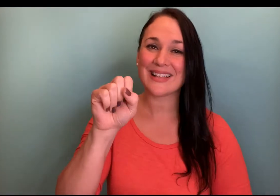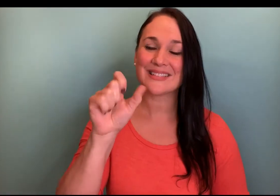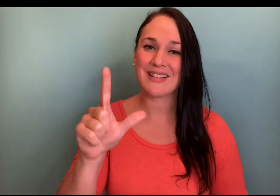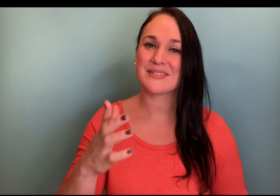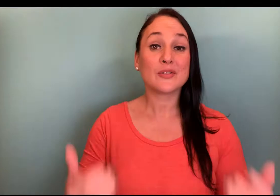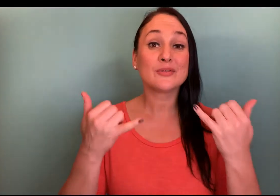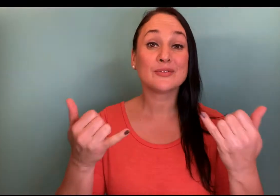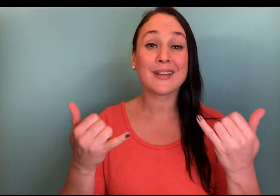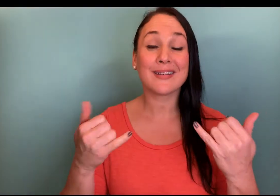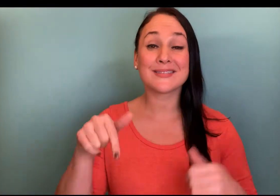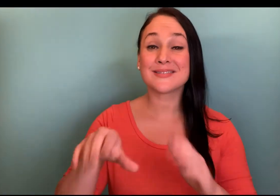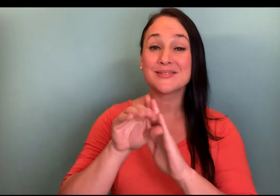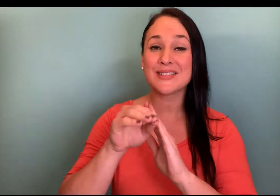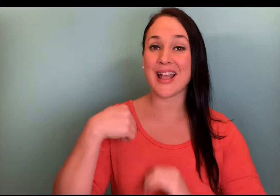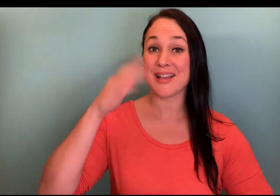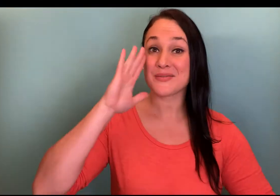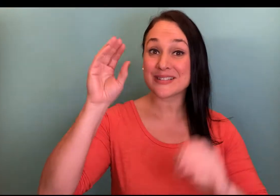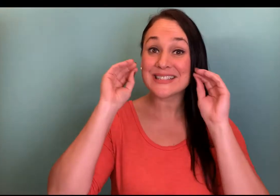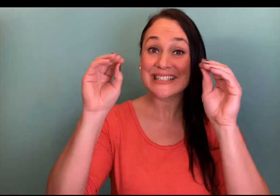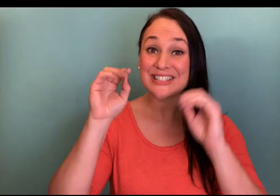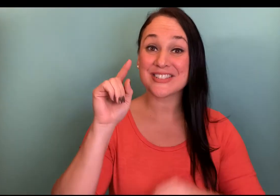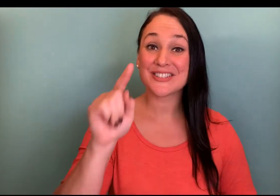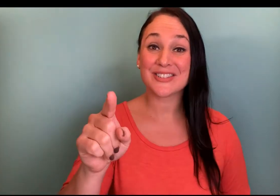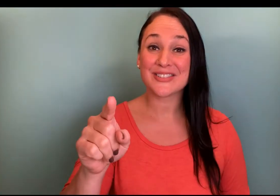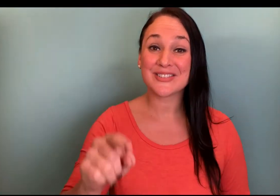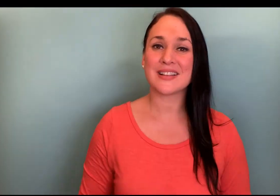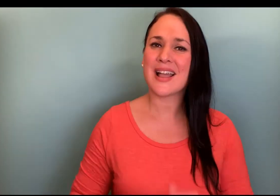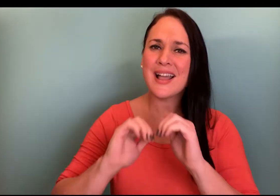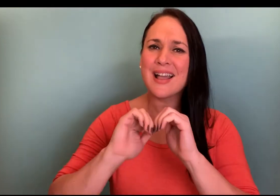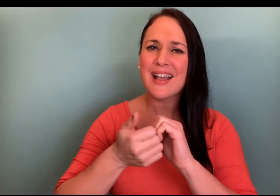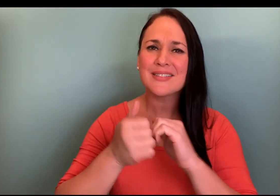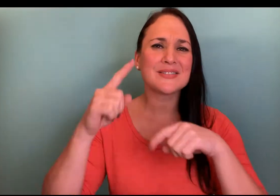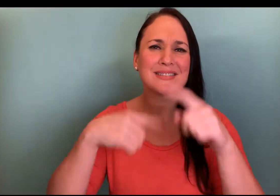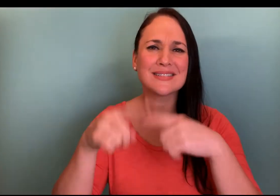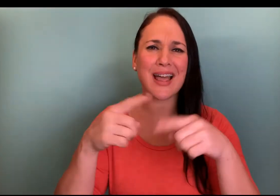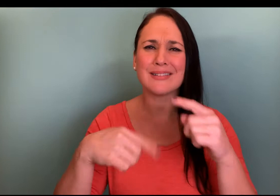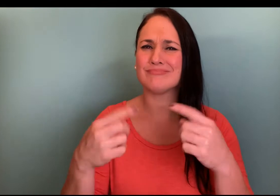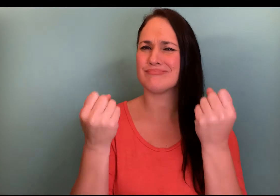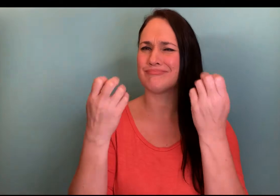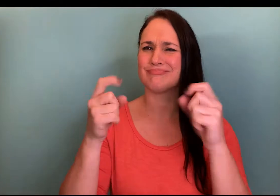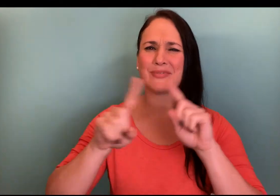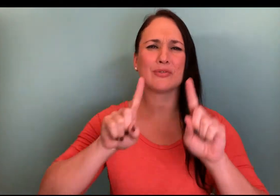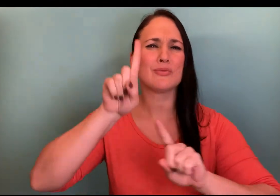culture and ASL. Today in this video, I'm going to be teaching you how to sign